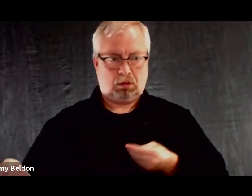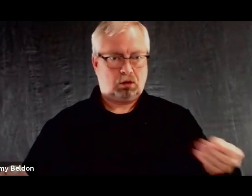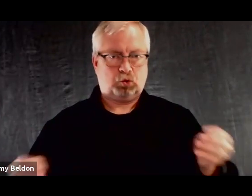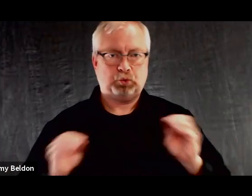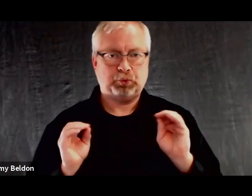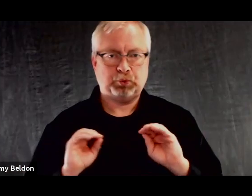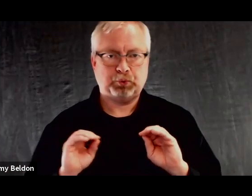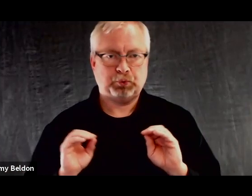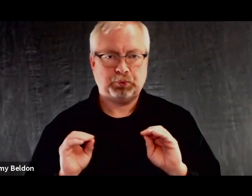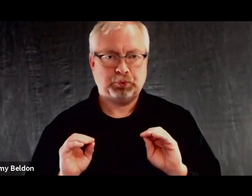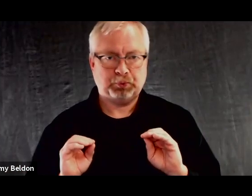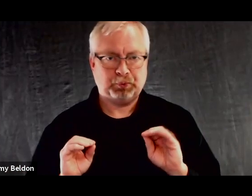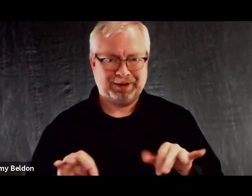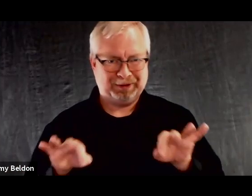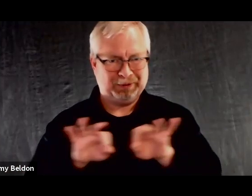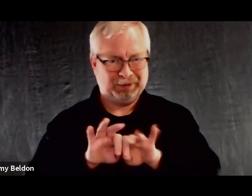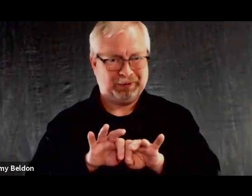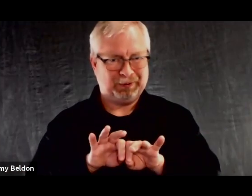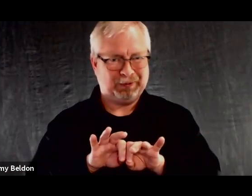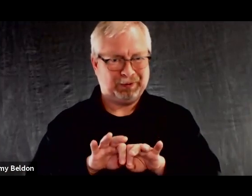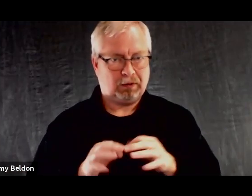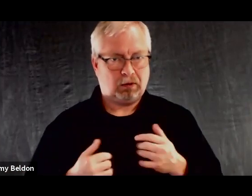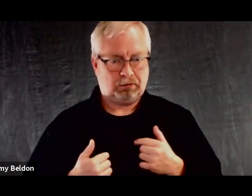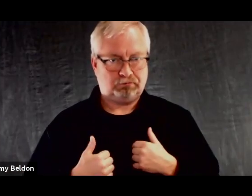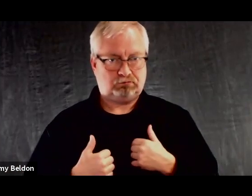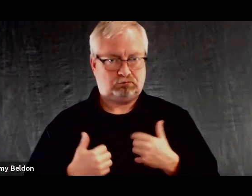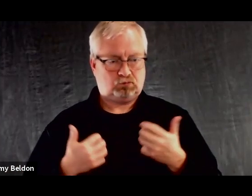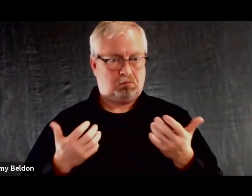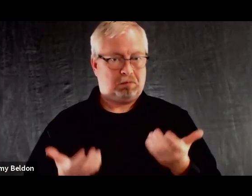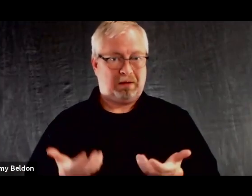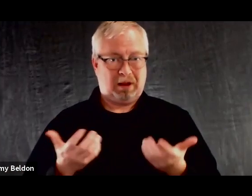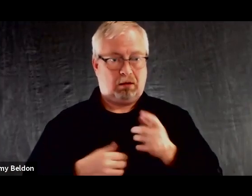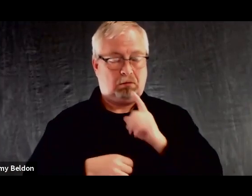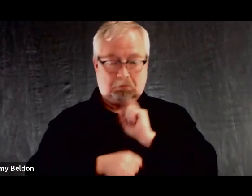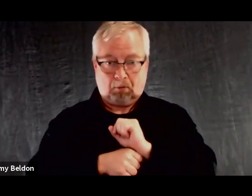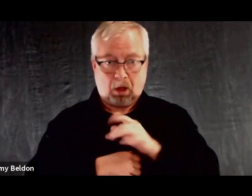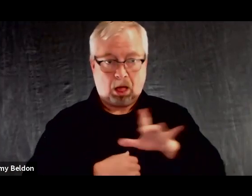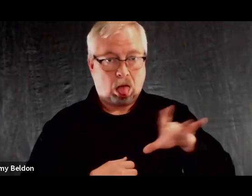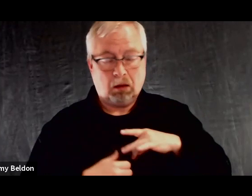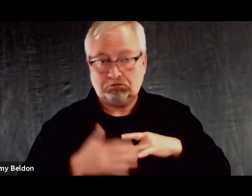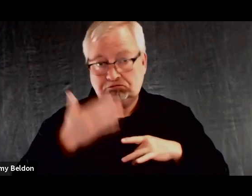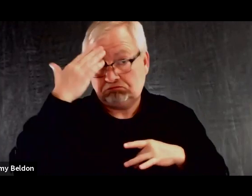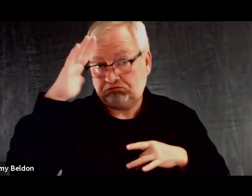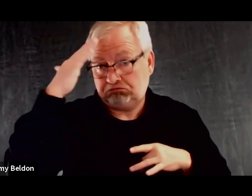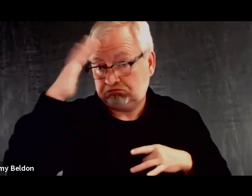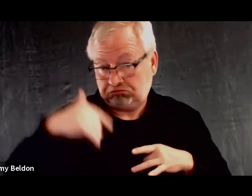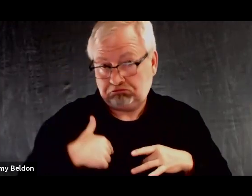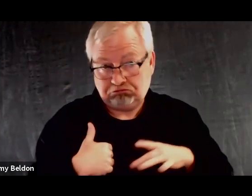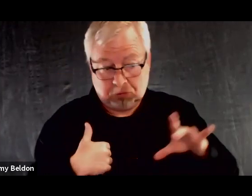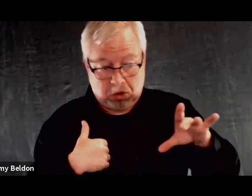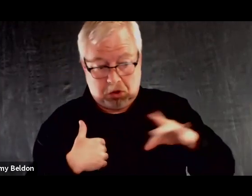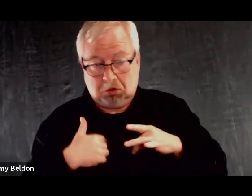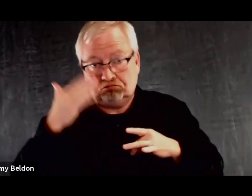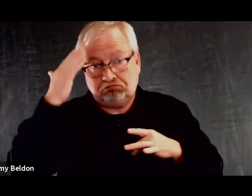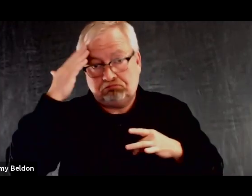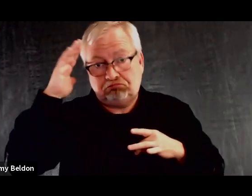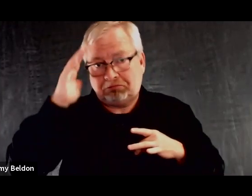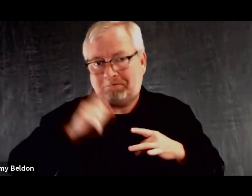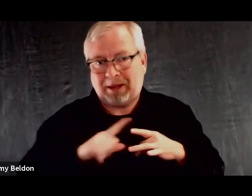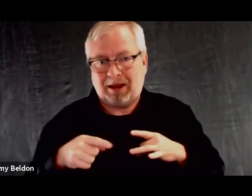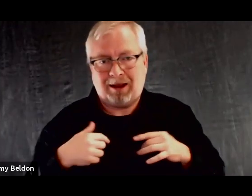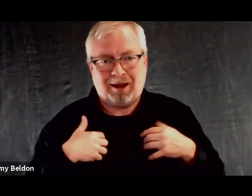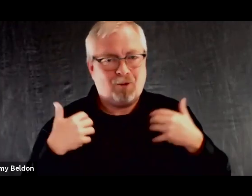with from the potential that I may be ill and not know it. And we have said over and over again, cannot reinforce enough.